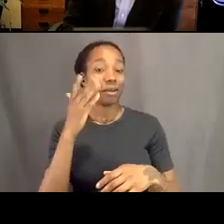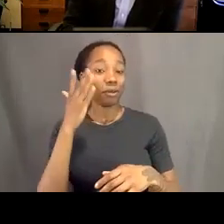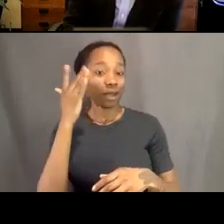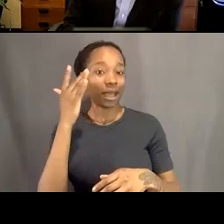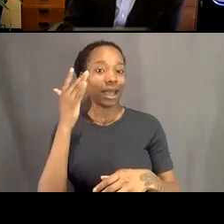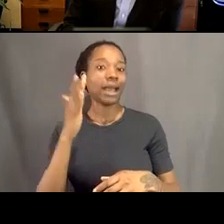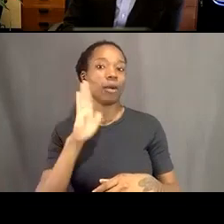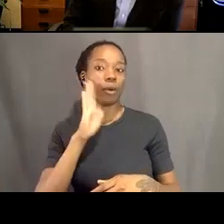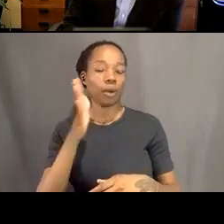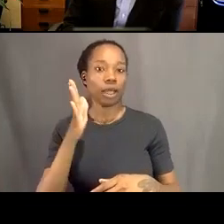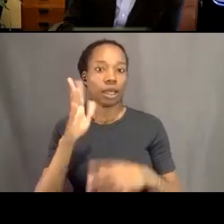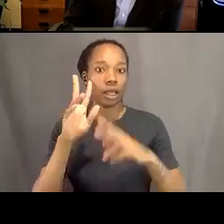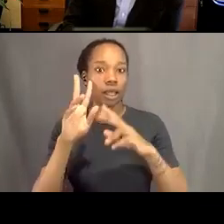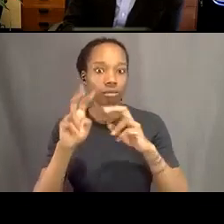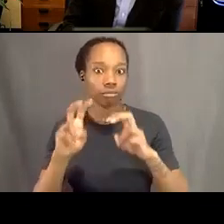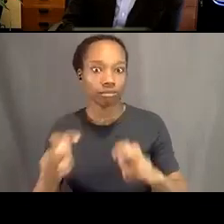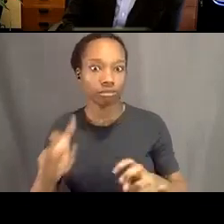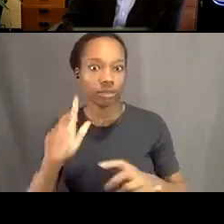certainly something that we're working on.